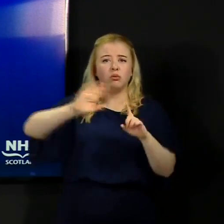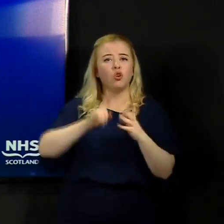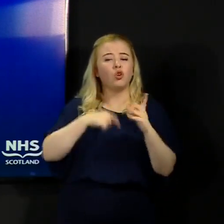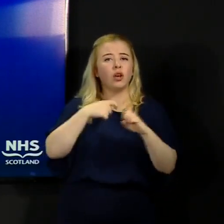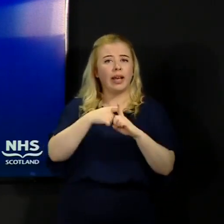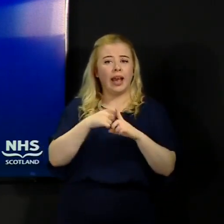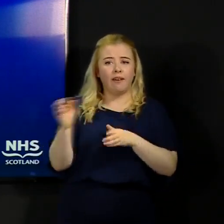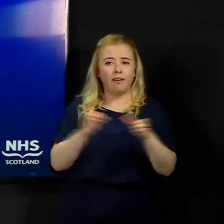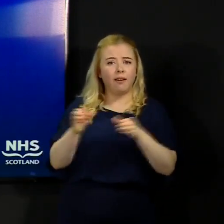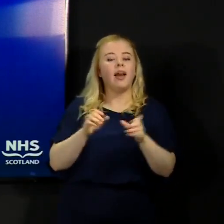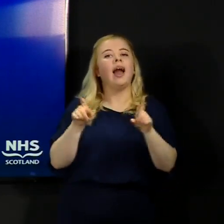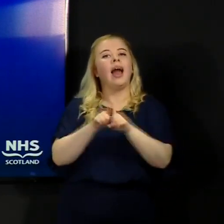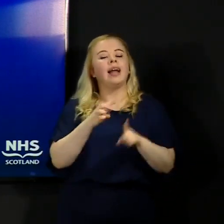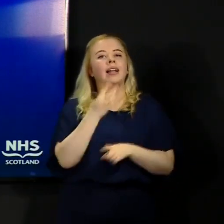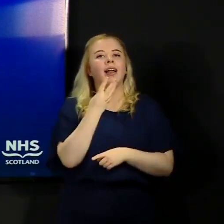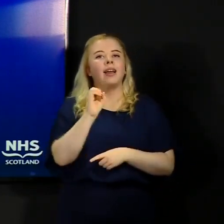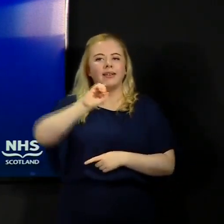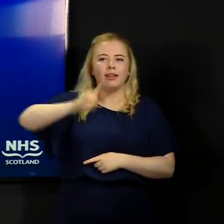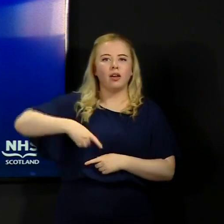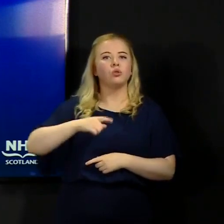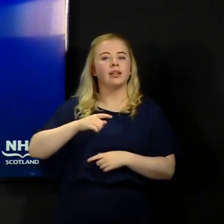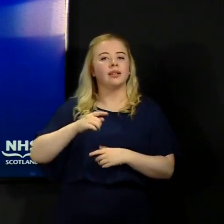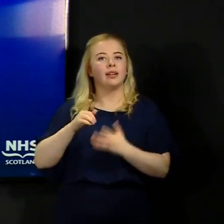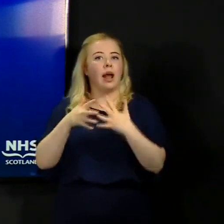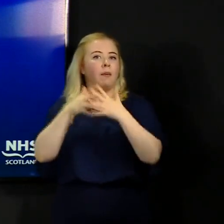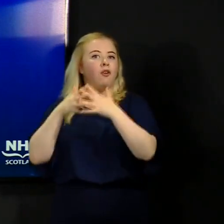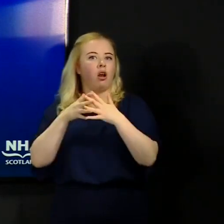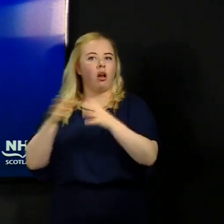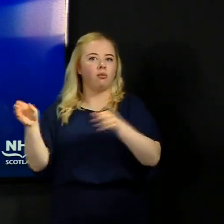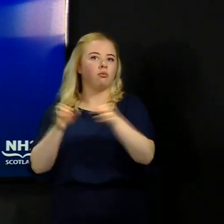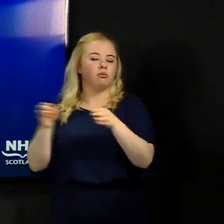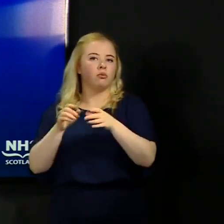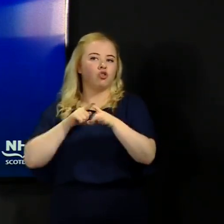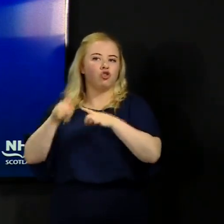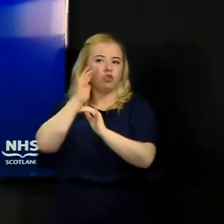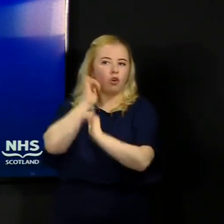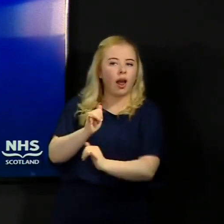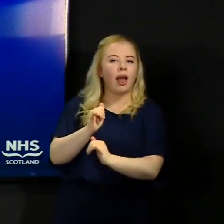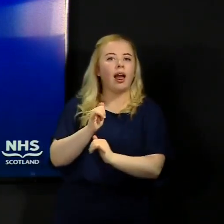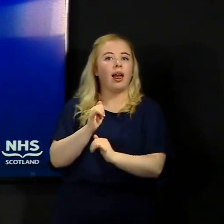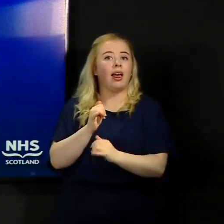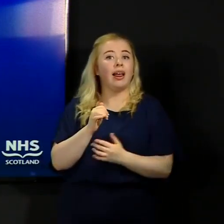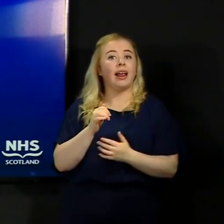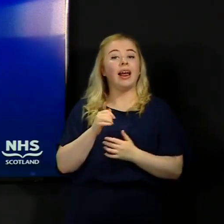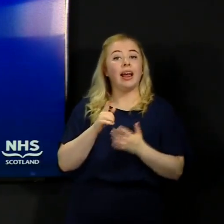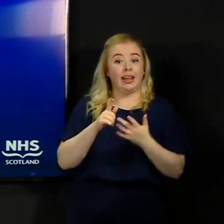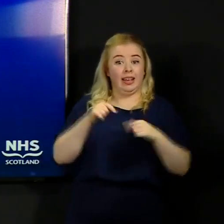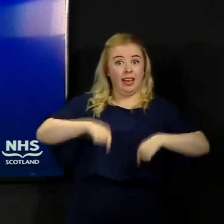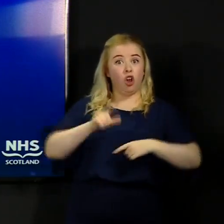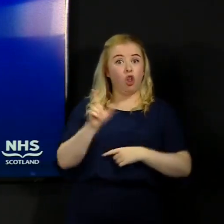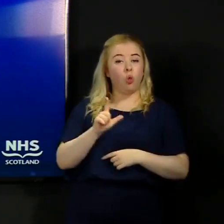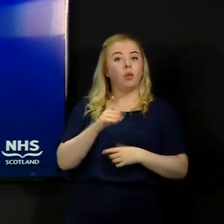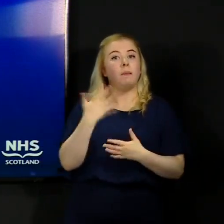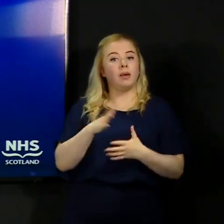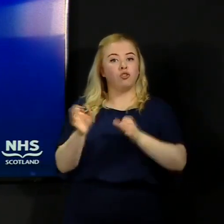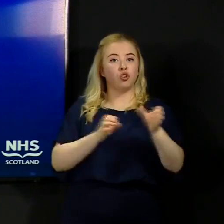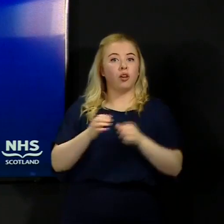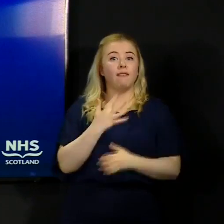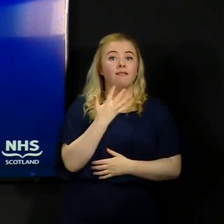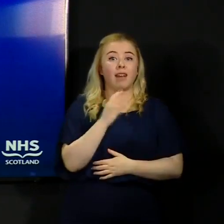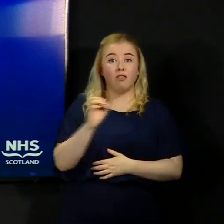and 30,000 participants in the US. A local team in NHS Lothian have recruited 500 participants to this